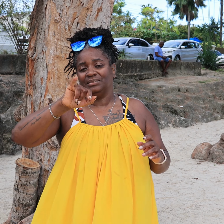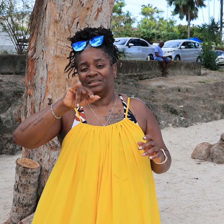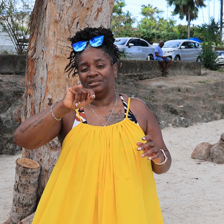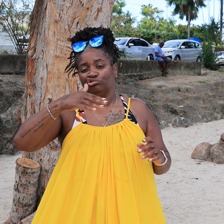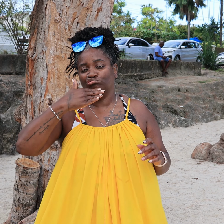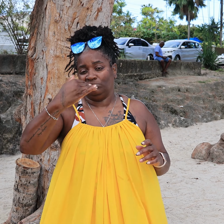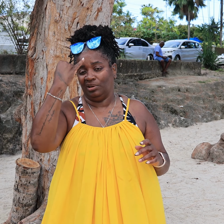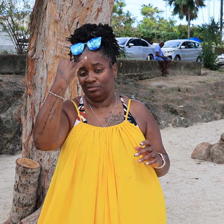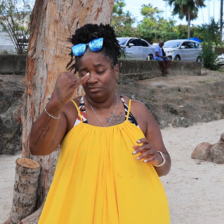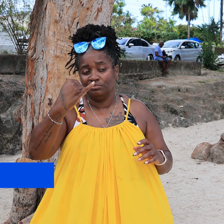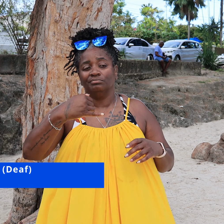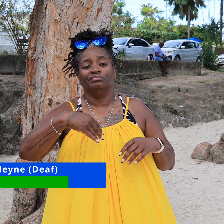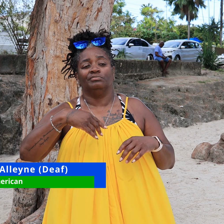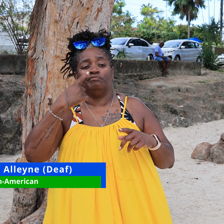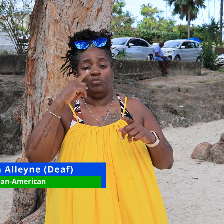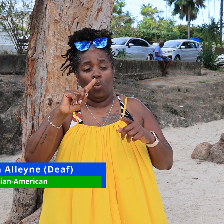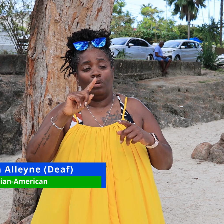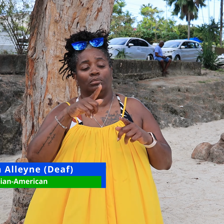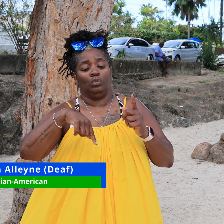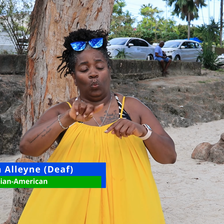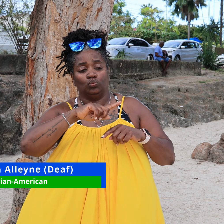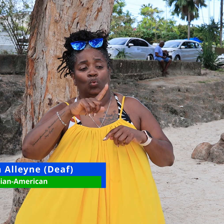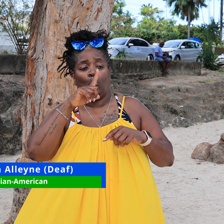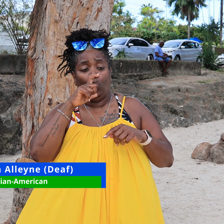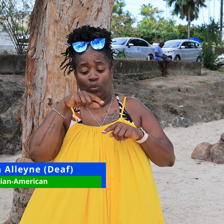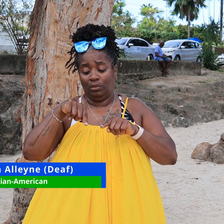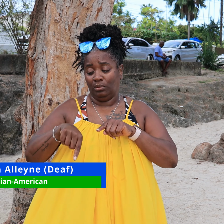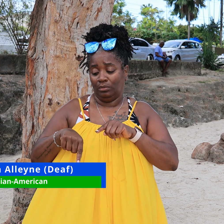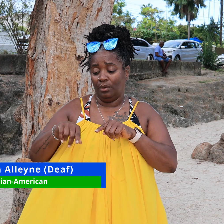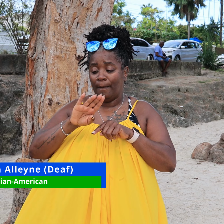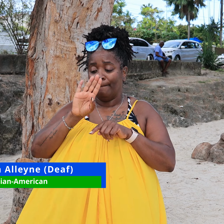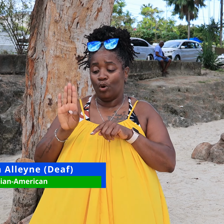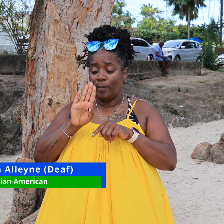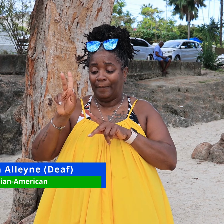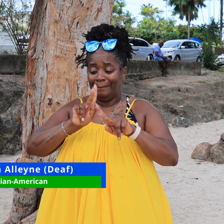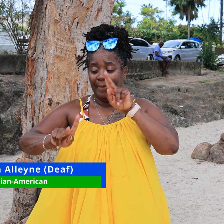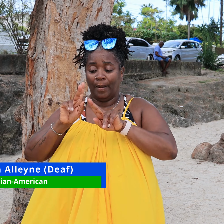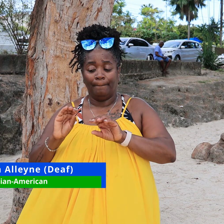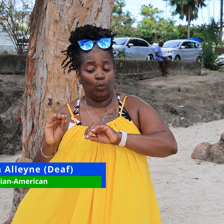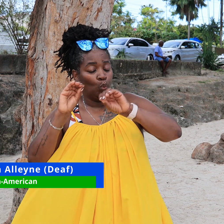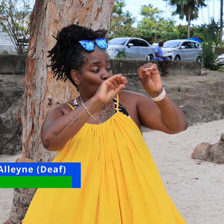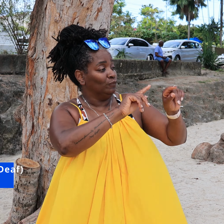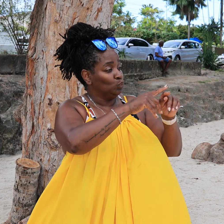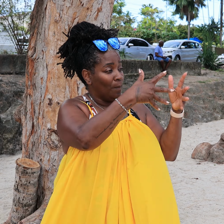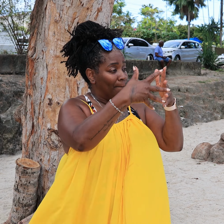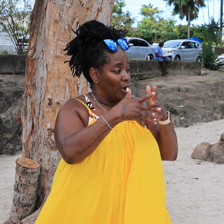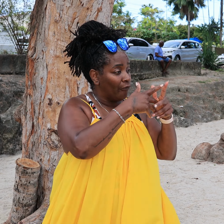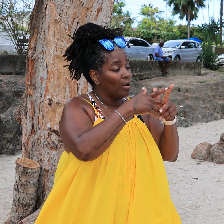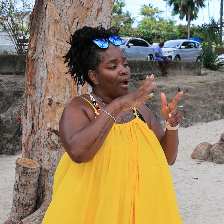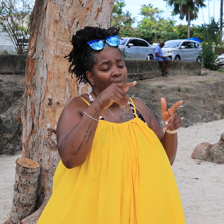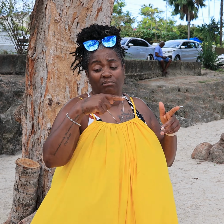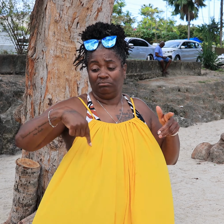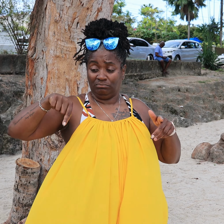Yes, I think that's a good idea. For those who are from Barbados, who moved to